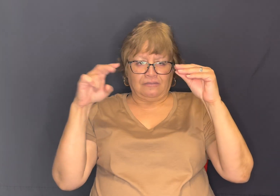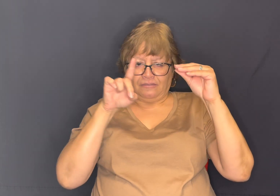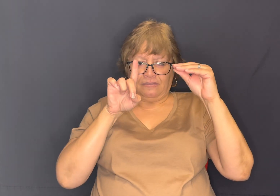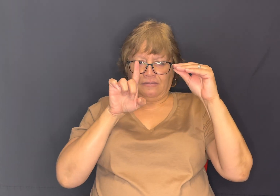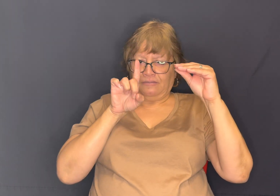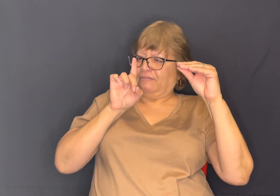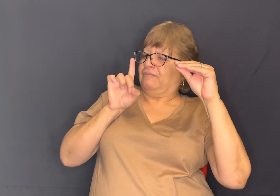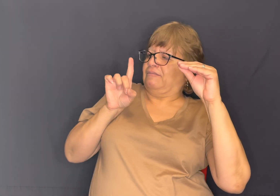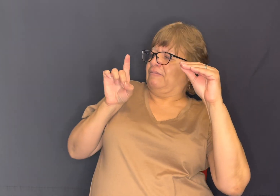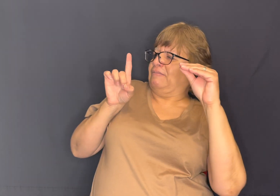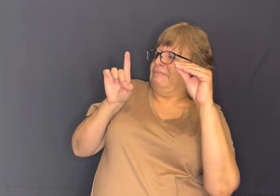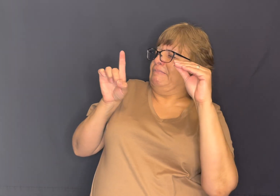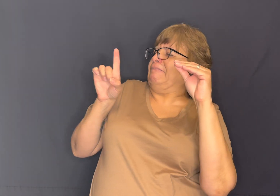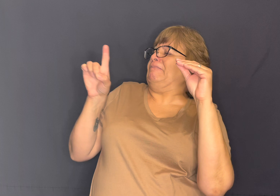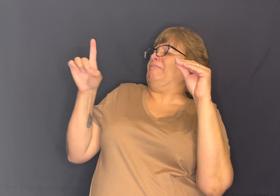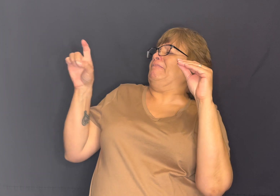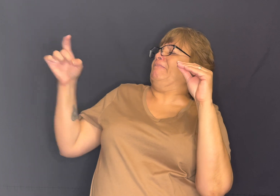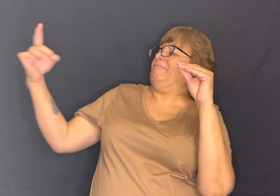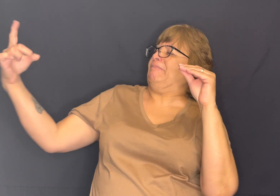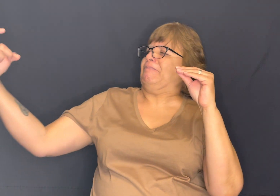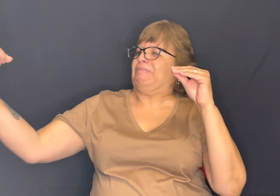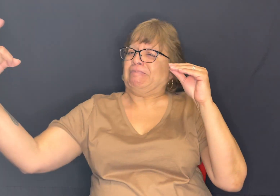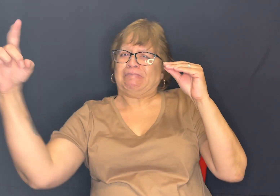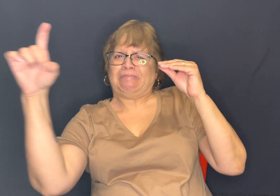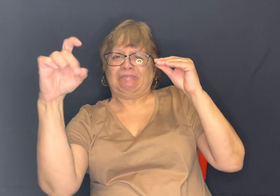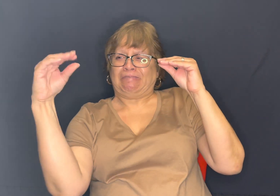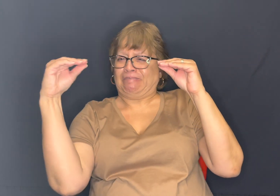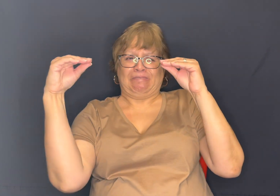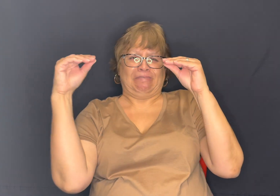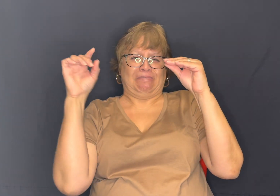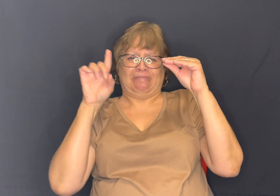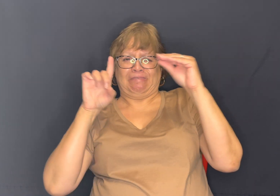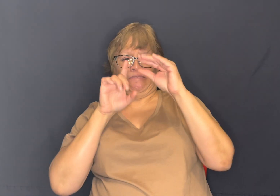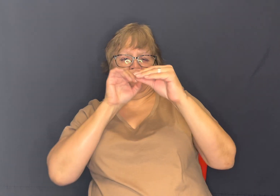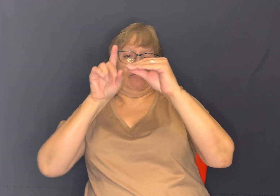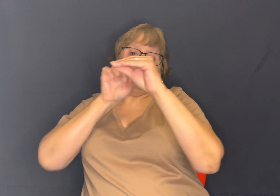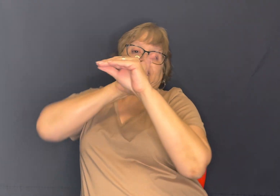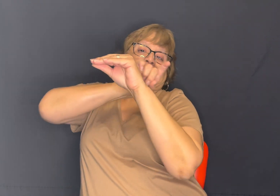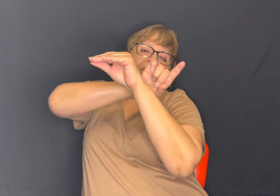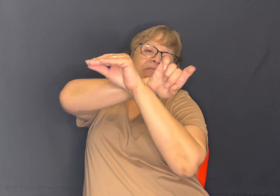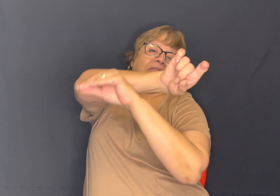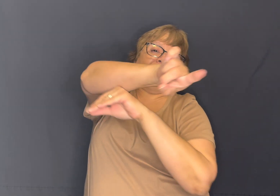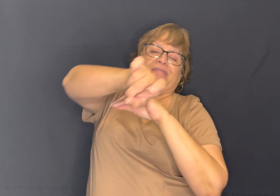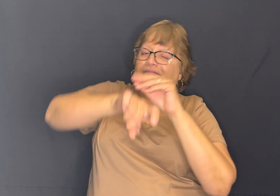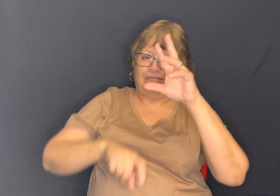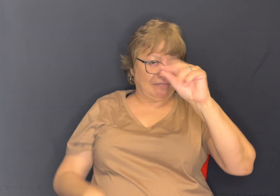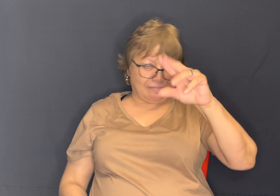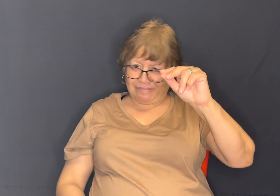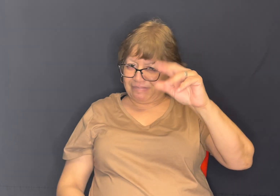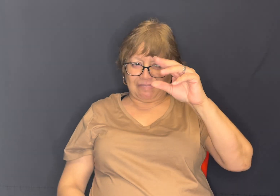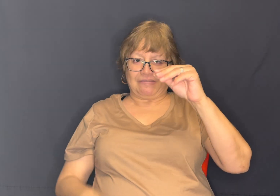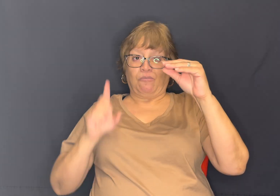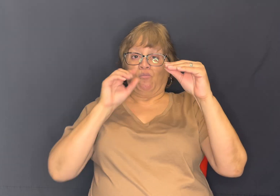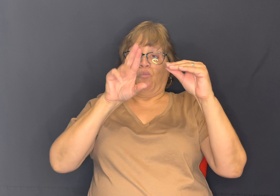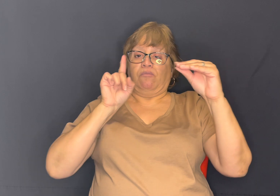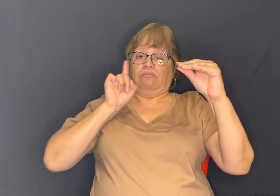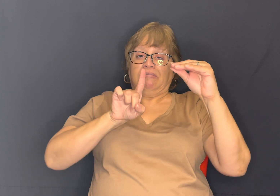or, you know, walking up and then walking all the way around, walking all the way around one side or the